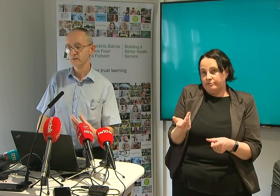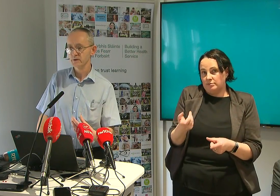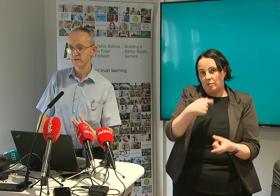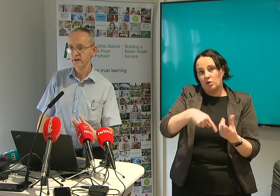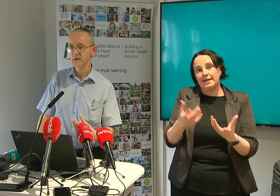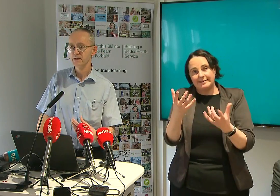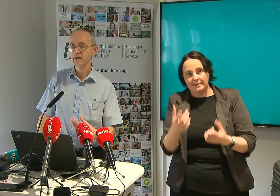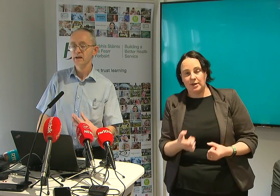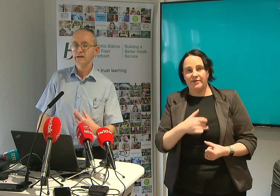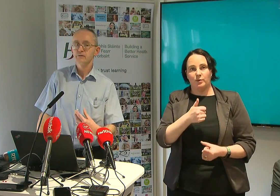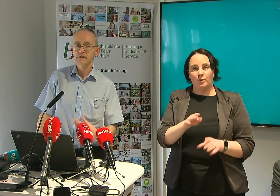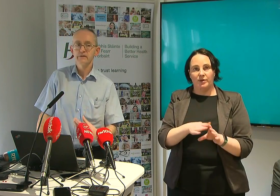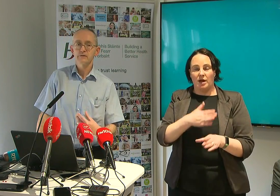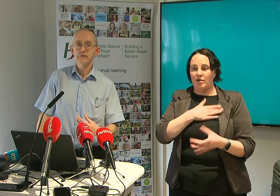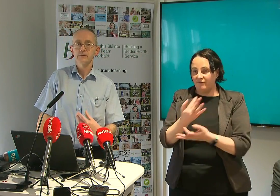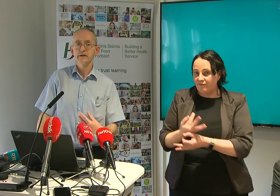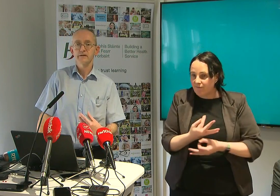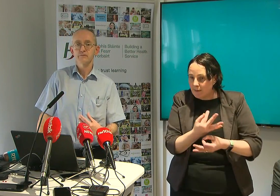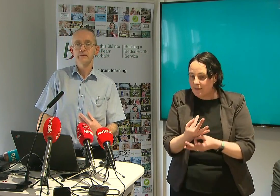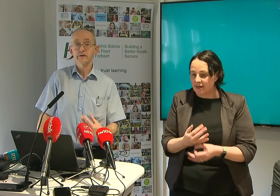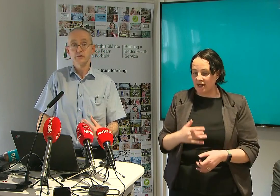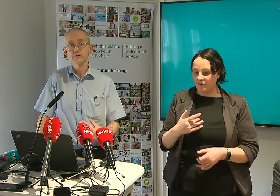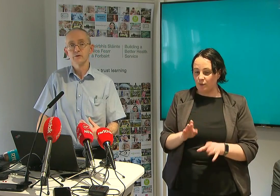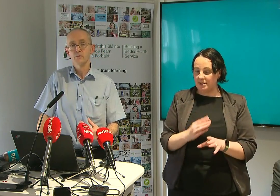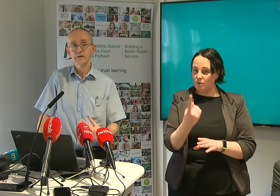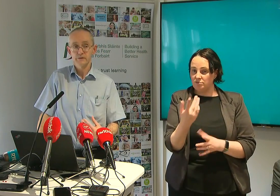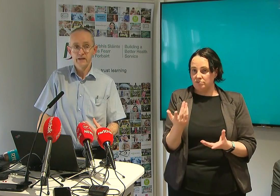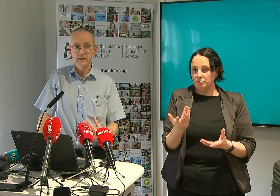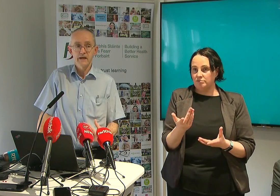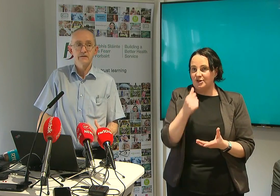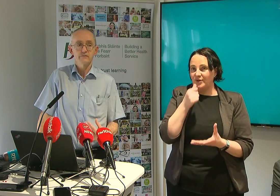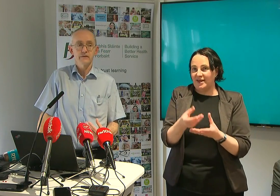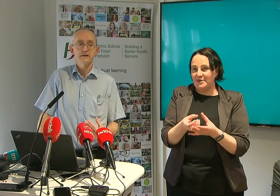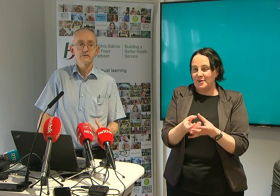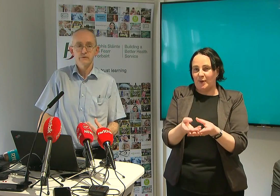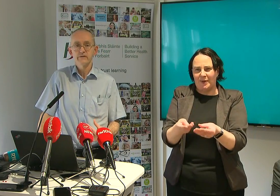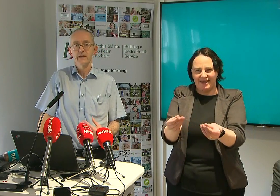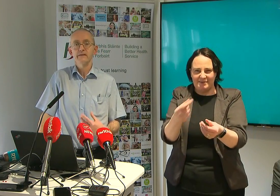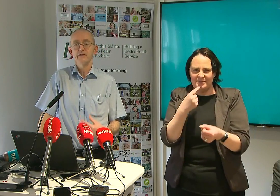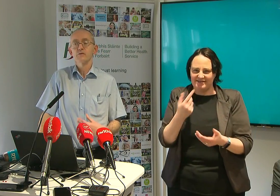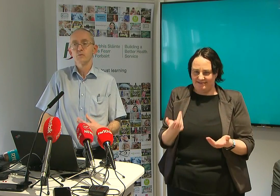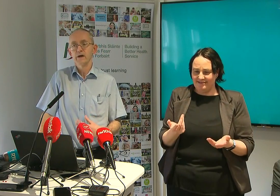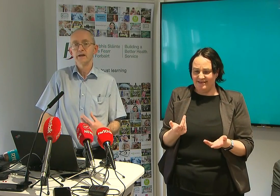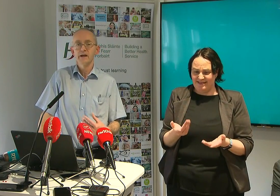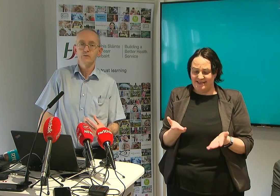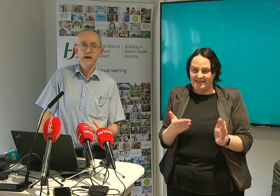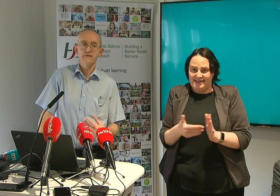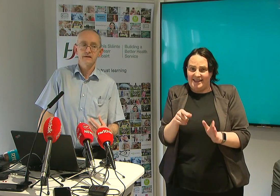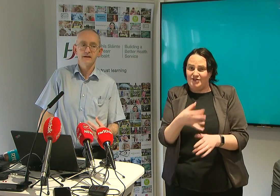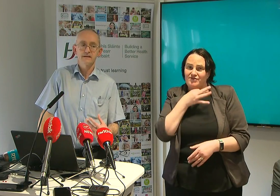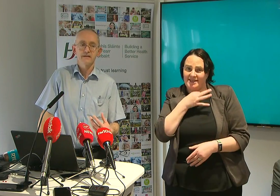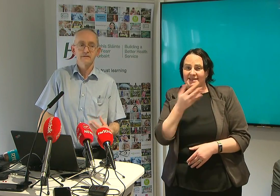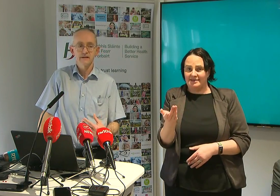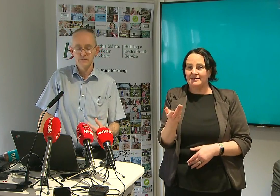of living with our family. And if you're living with somebody, it is a risk that doesn't go away, but that is a risk. And that's why we